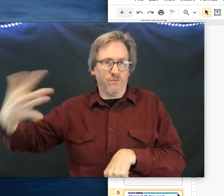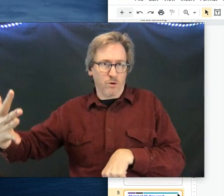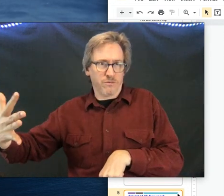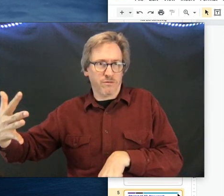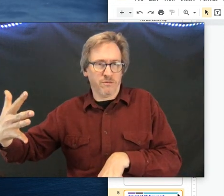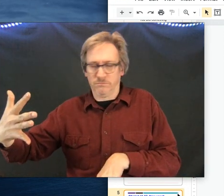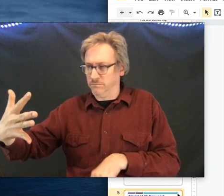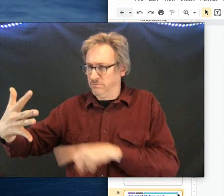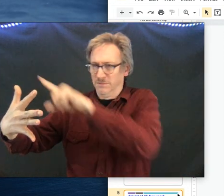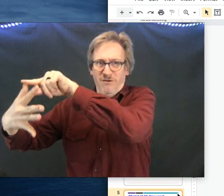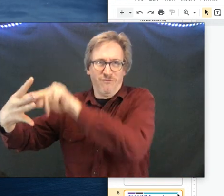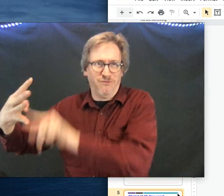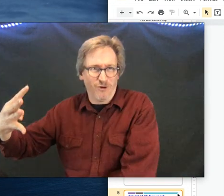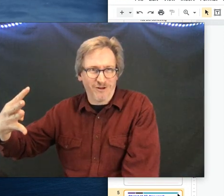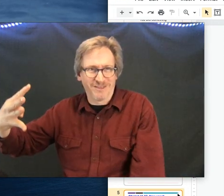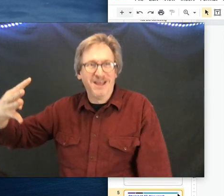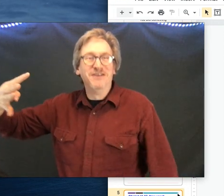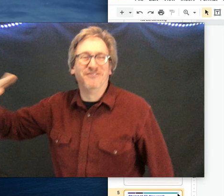third, fourth,